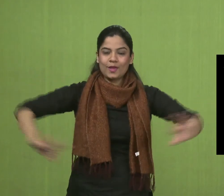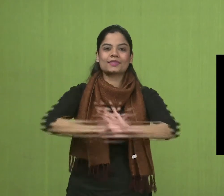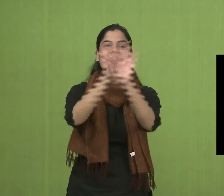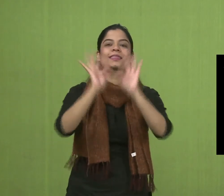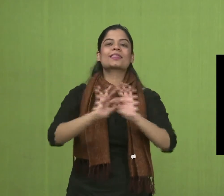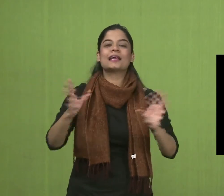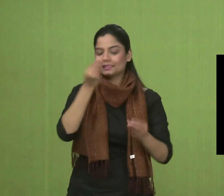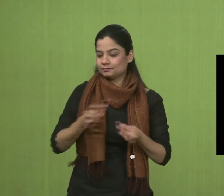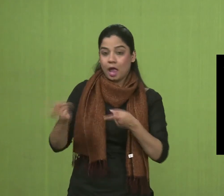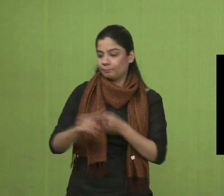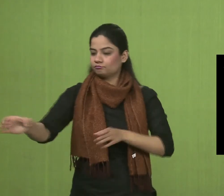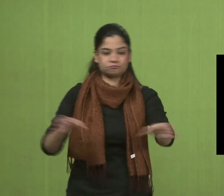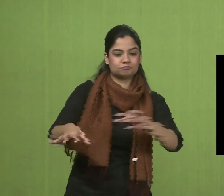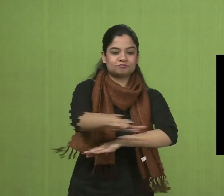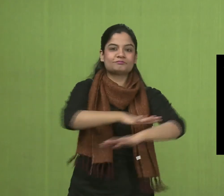And they can be kept at a very nearby distance.